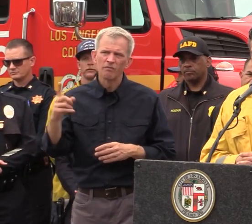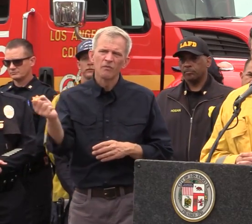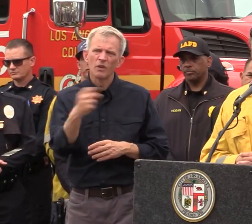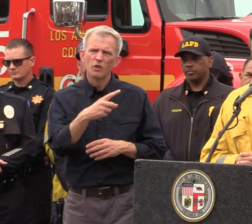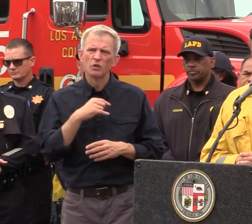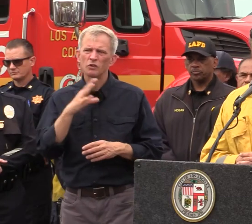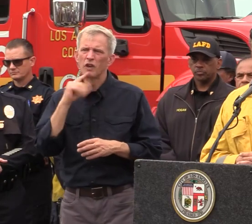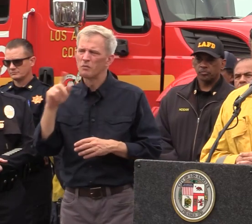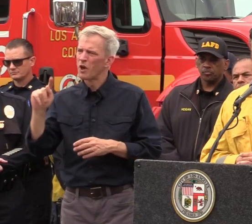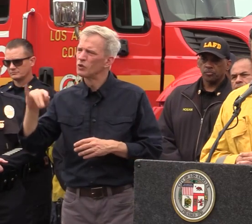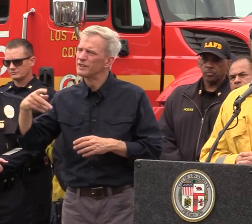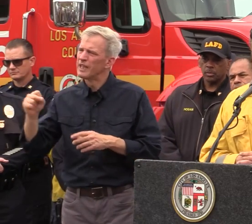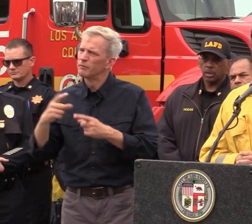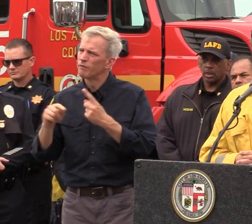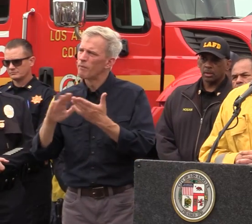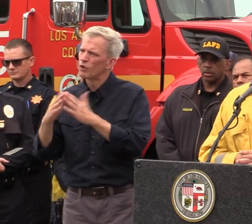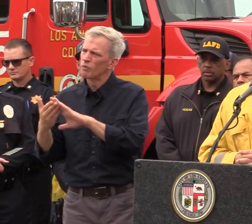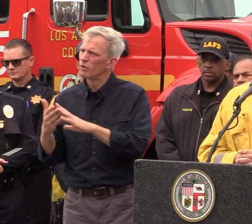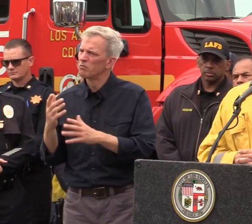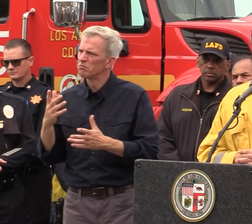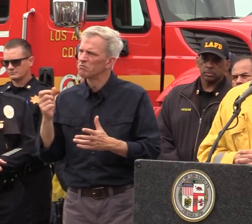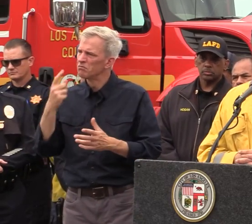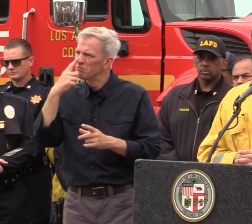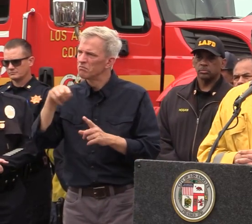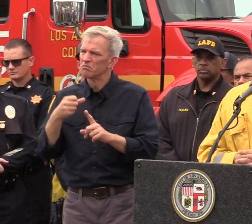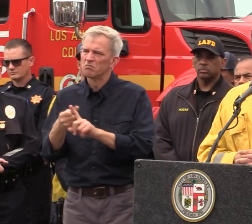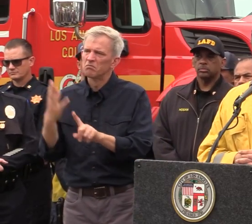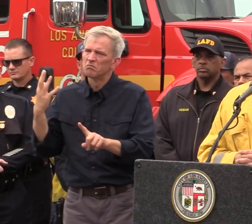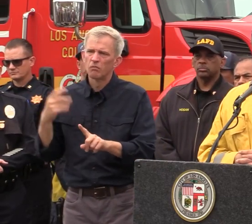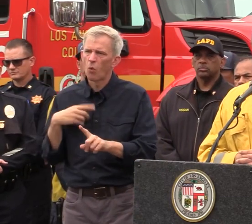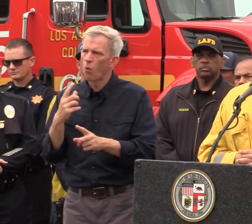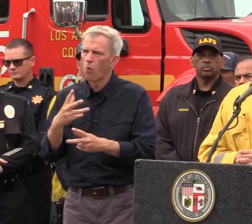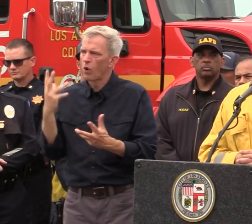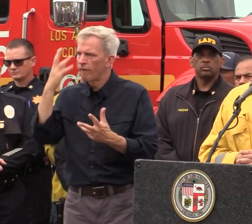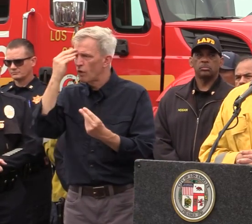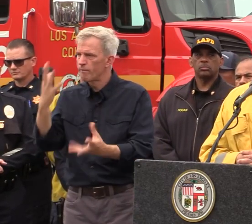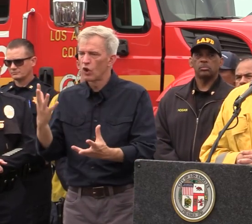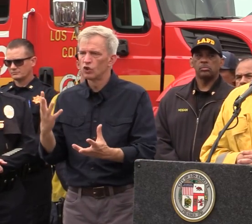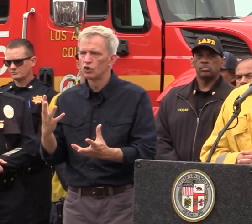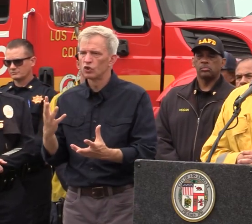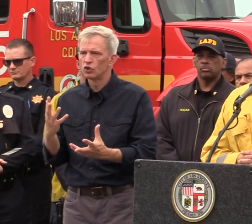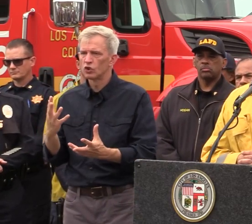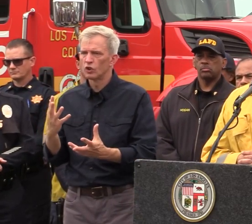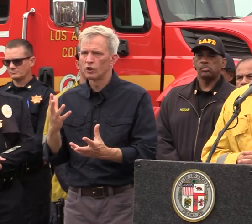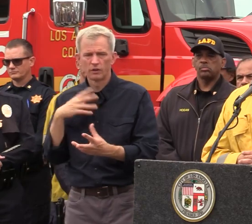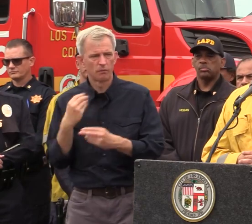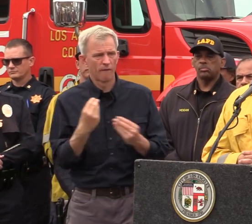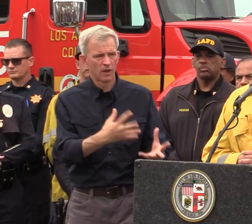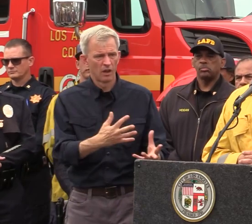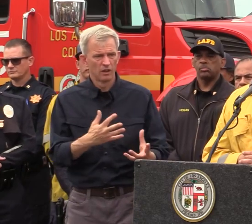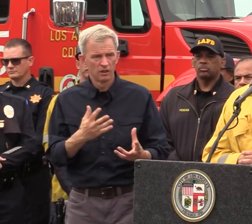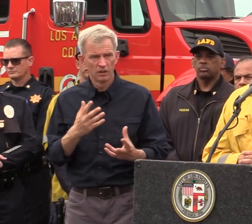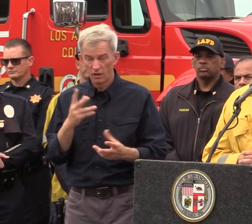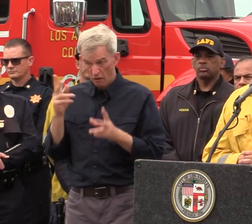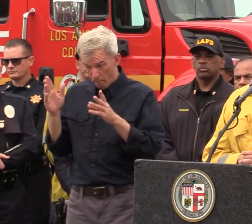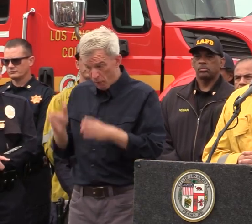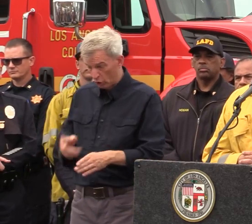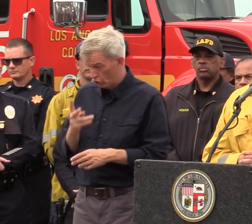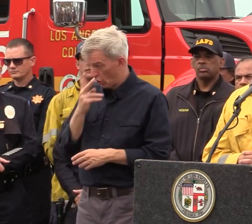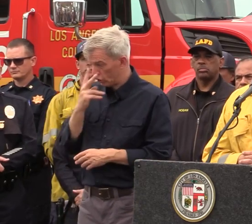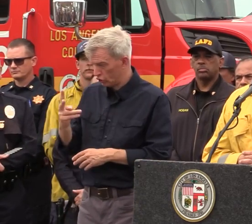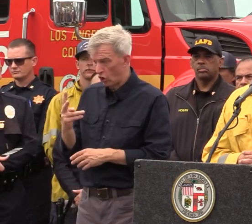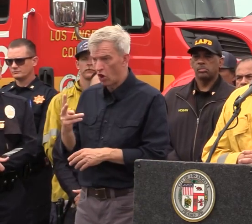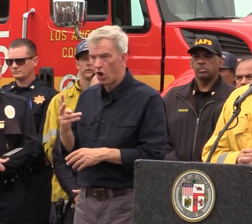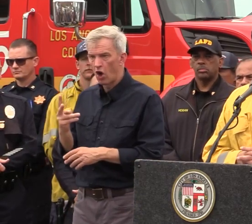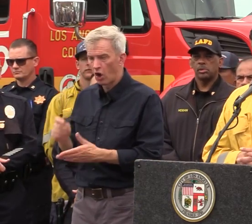community. Can you elaborate what they were able to provide? It was information that whoever they saw may have been setting multiple fires, not just